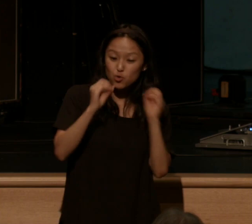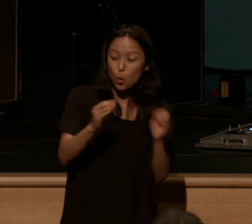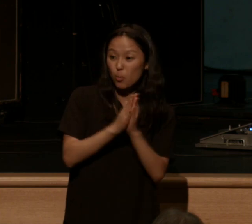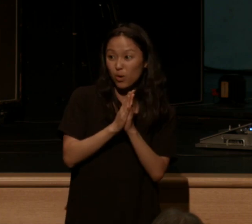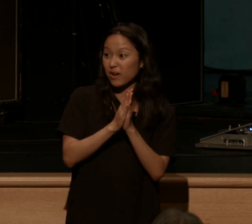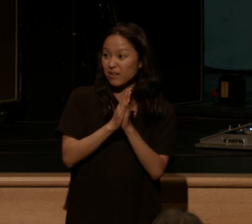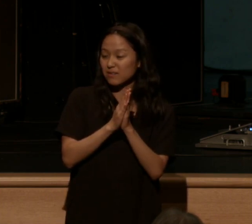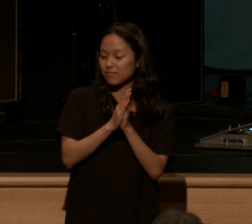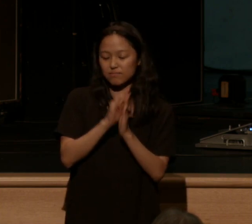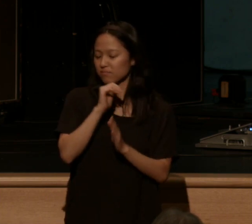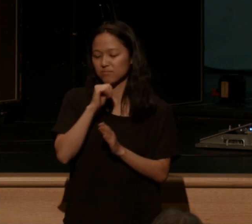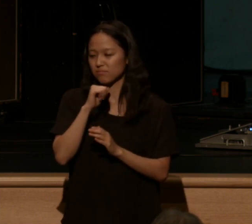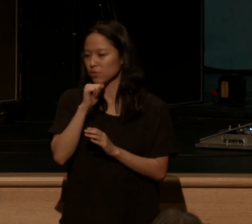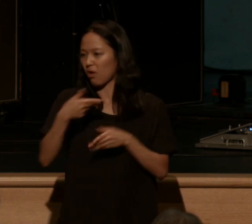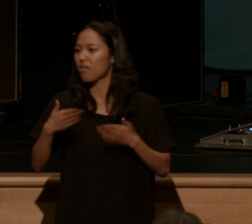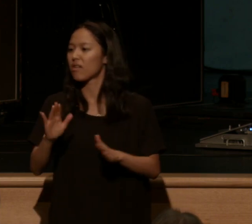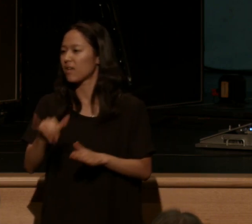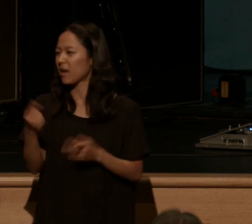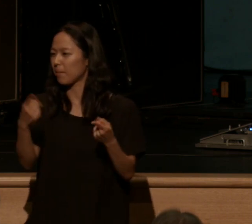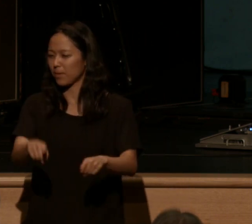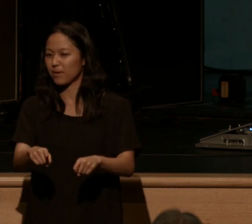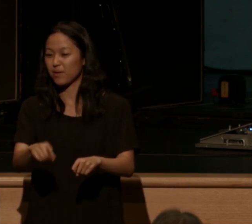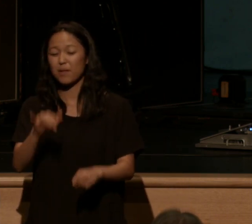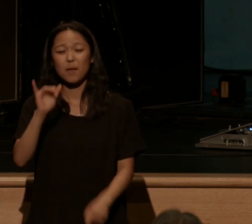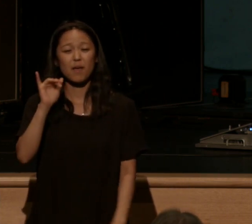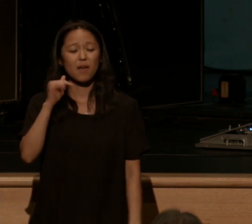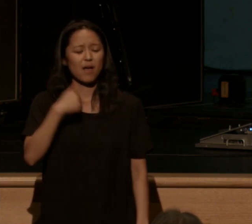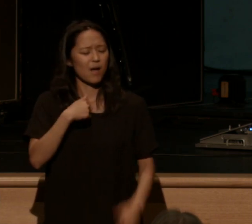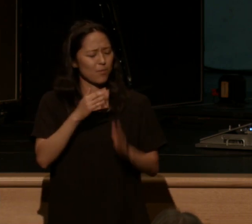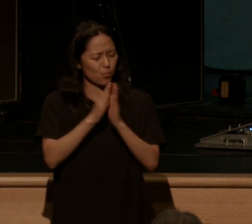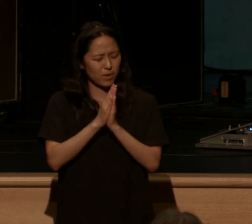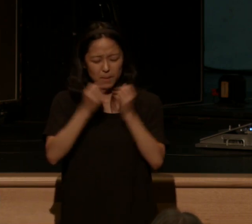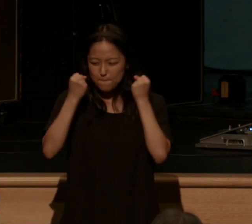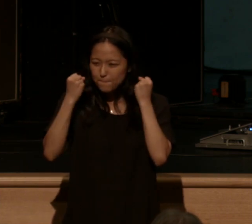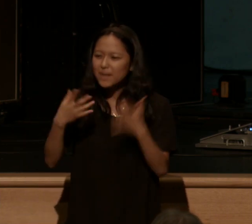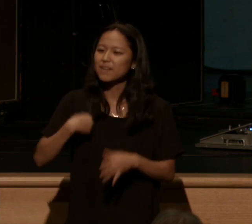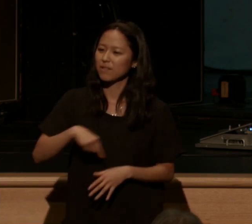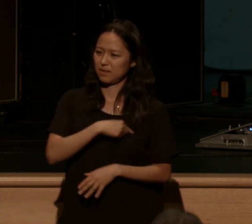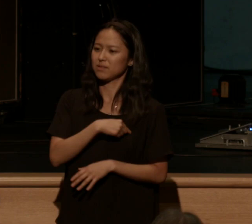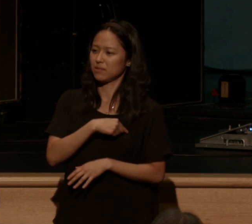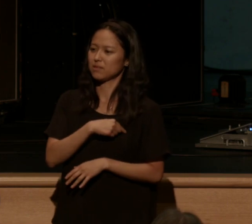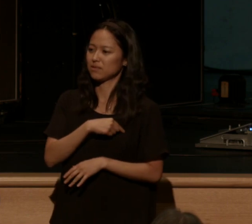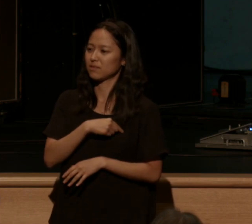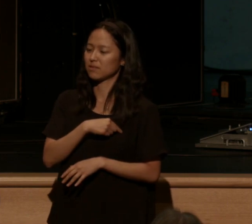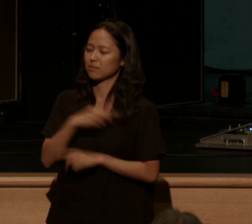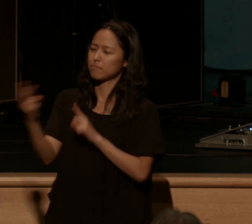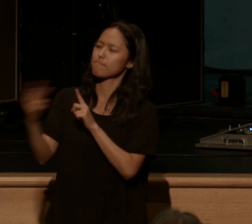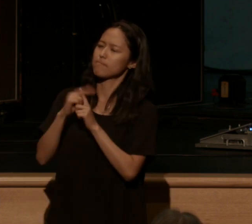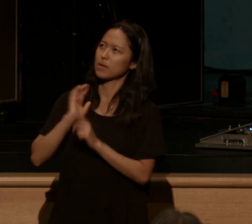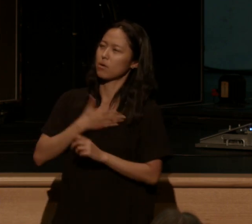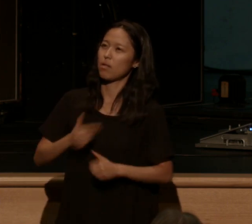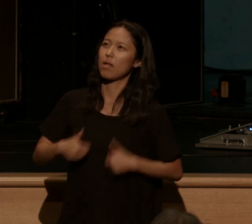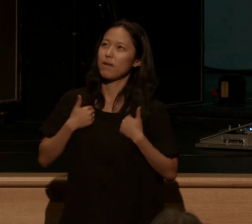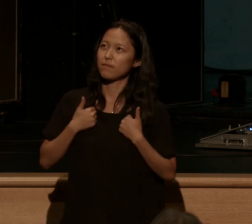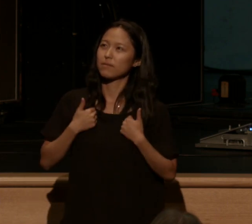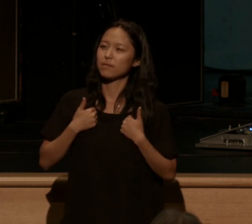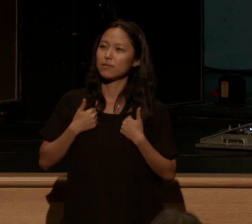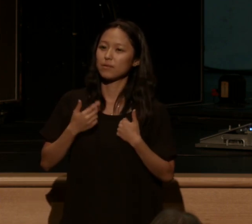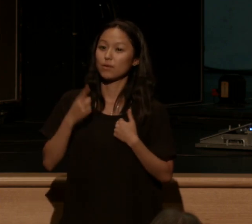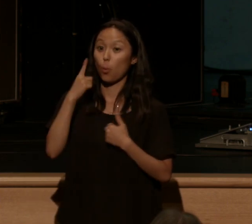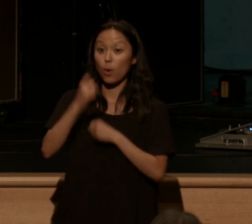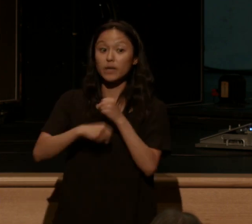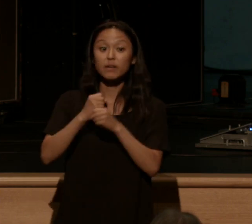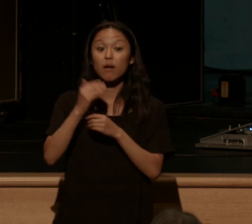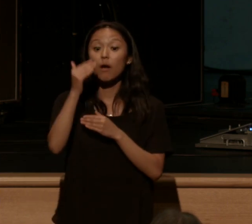That's good. That's really good. May that be so many of us now. We look ahead a year from now and look back and say, wow, I used to be